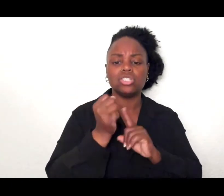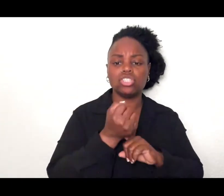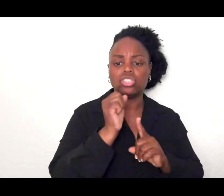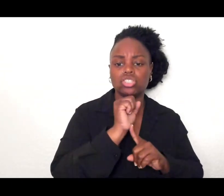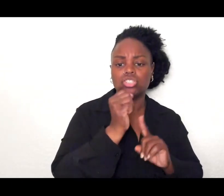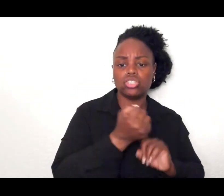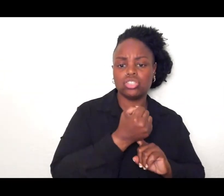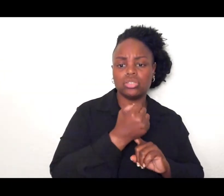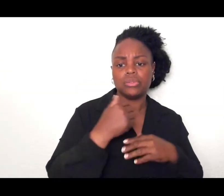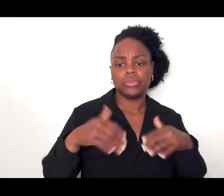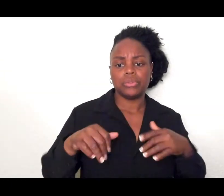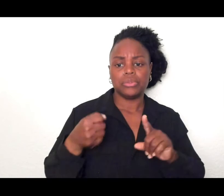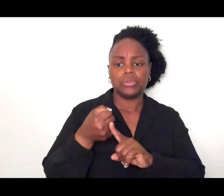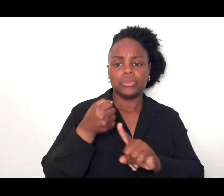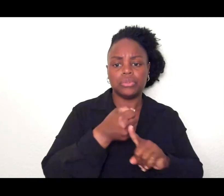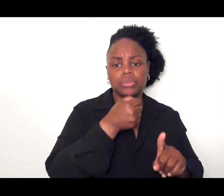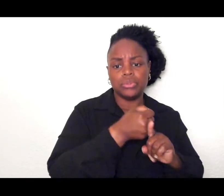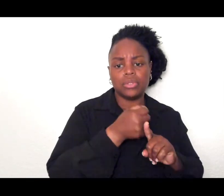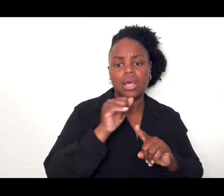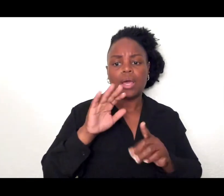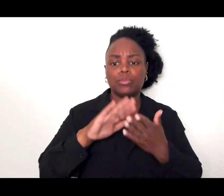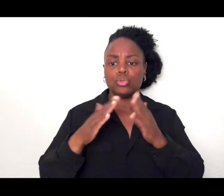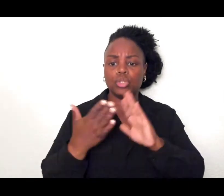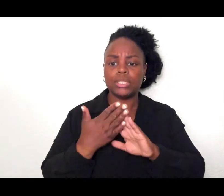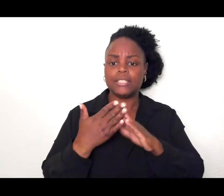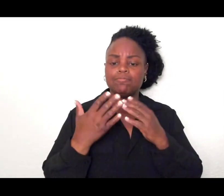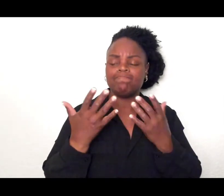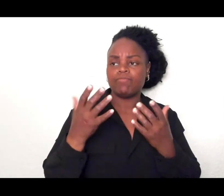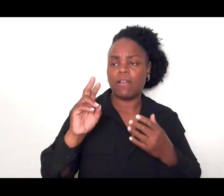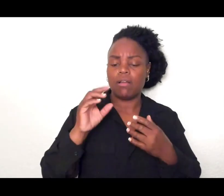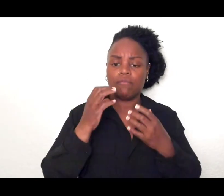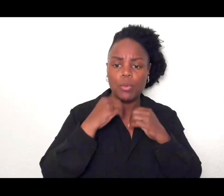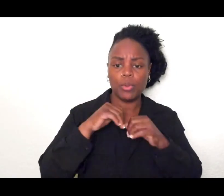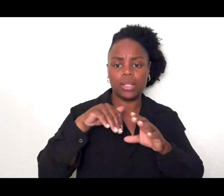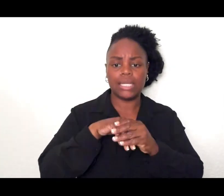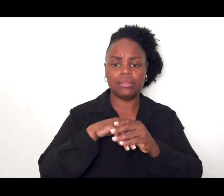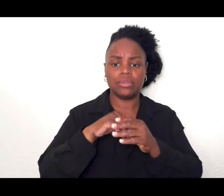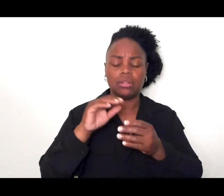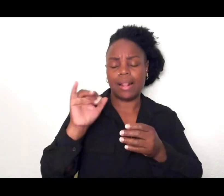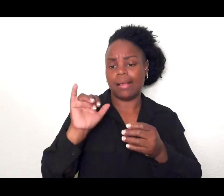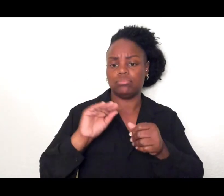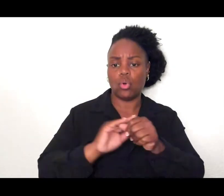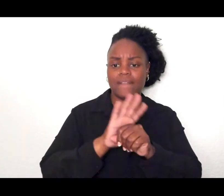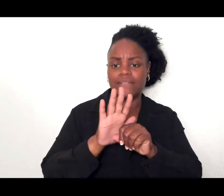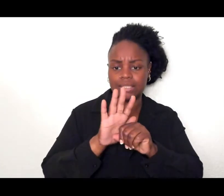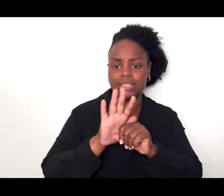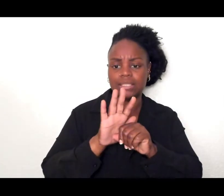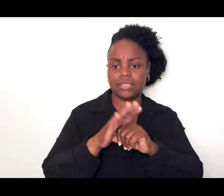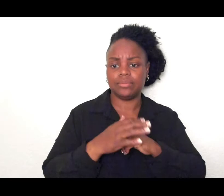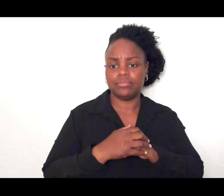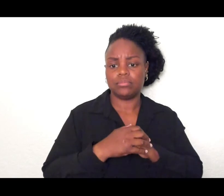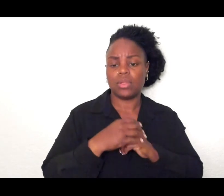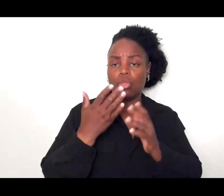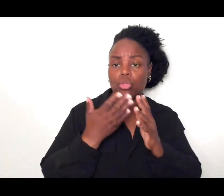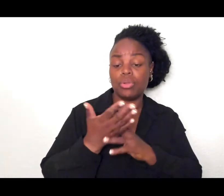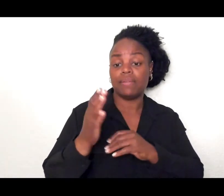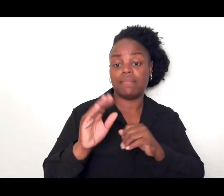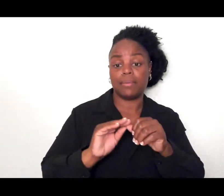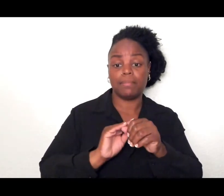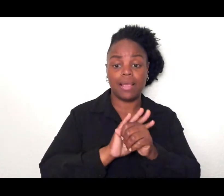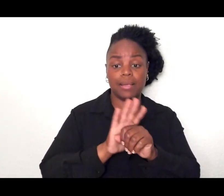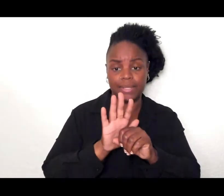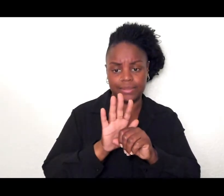Not only are disabled Black and brown folks the ones least likely to contribute to climate change, we're